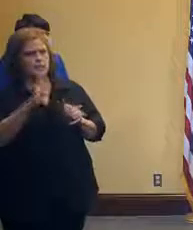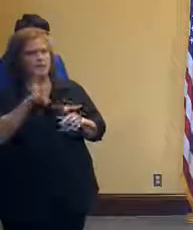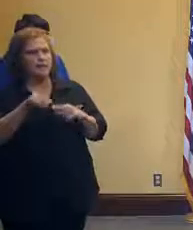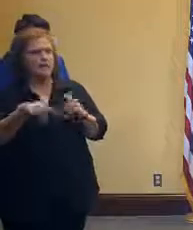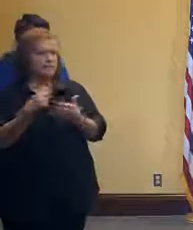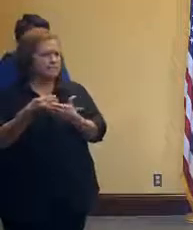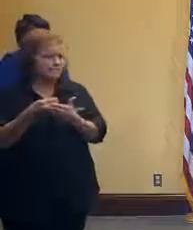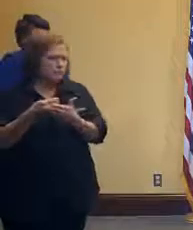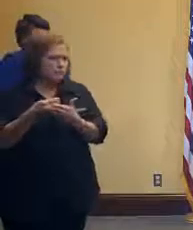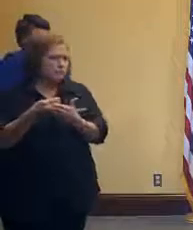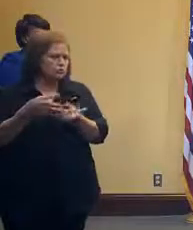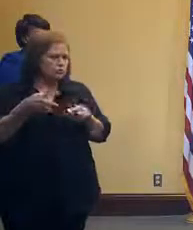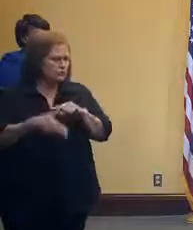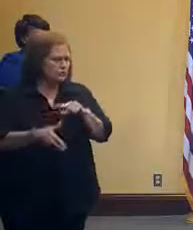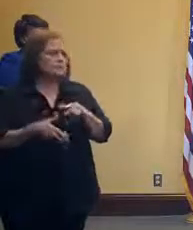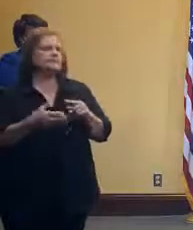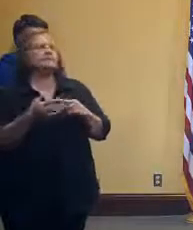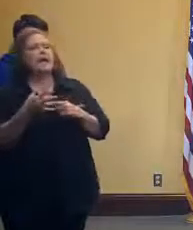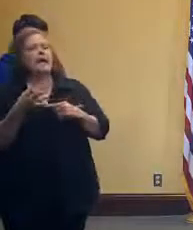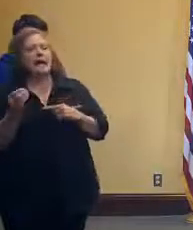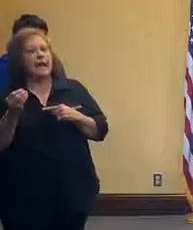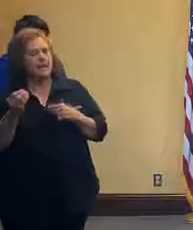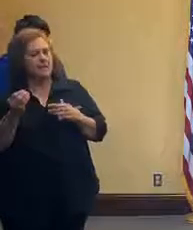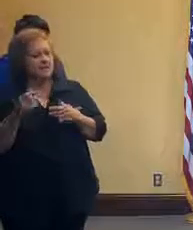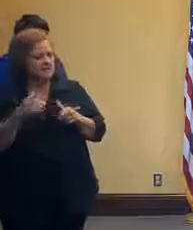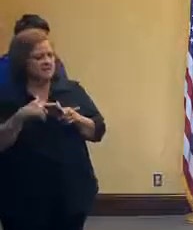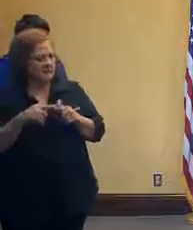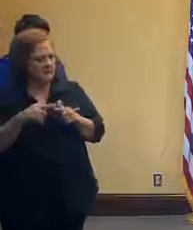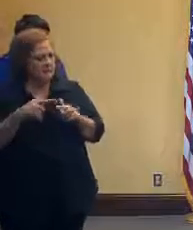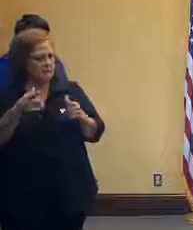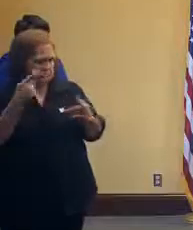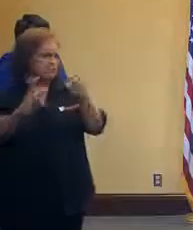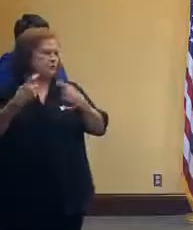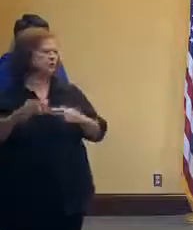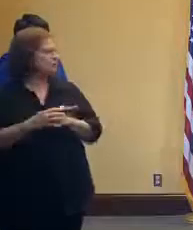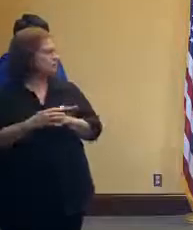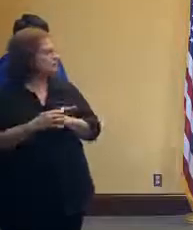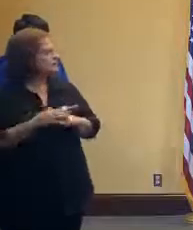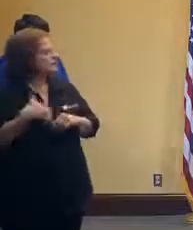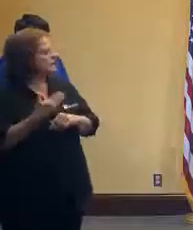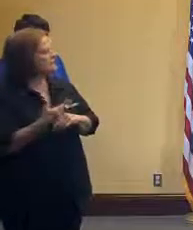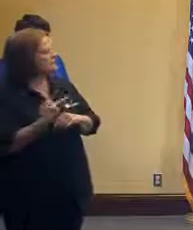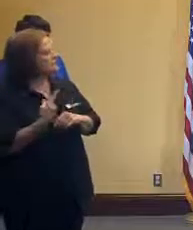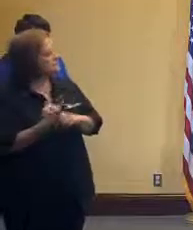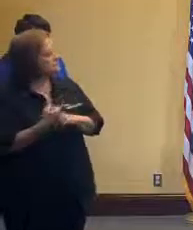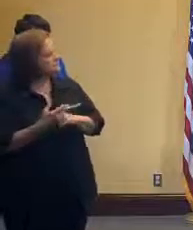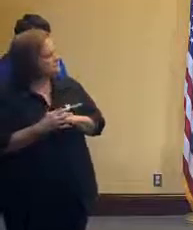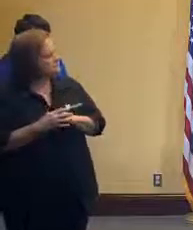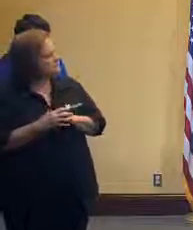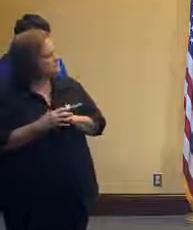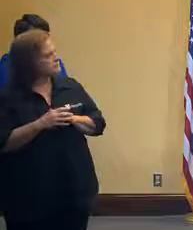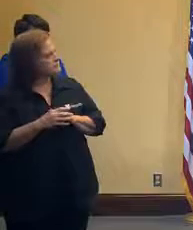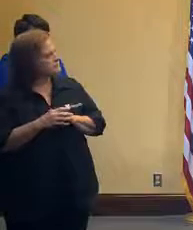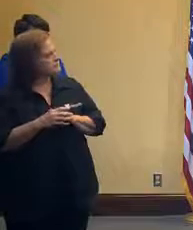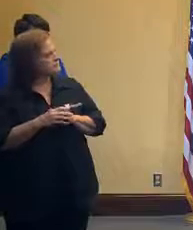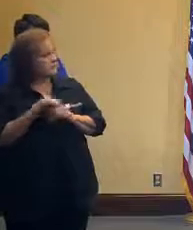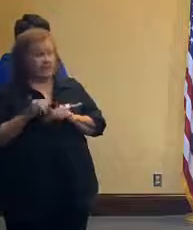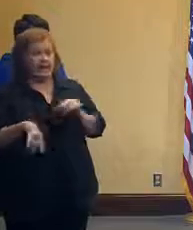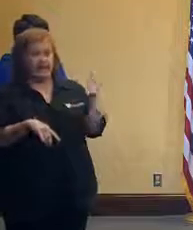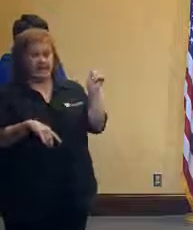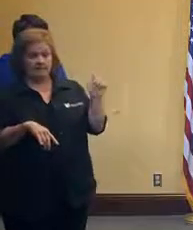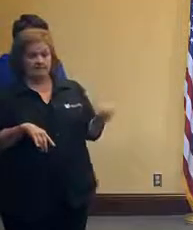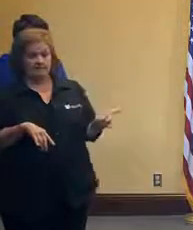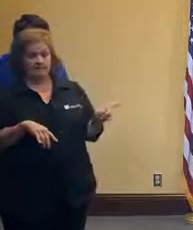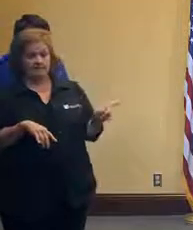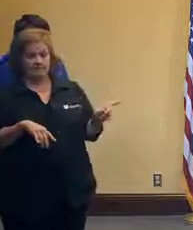plan and where we'll end up, and I think we'll be open for questions. So we can go to the next one, Jeff. So this